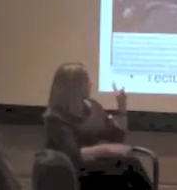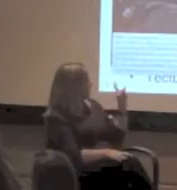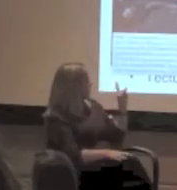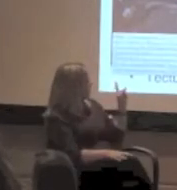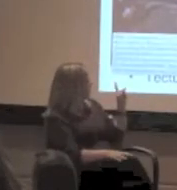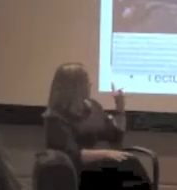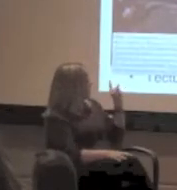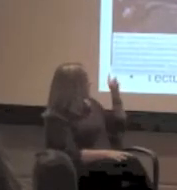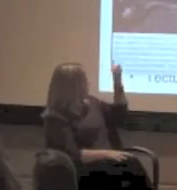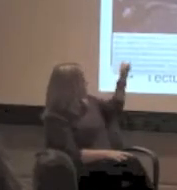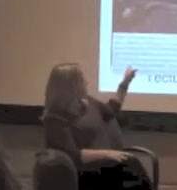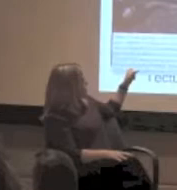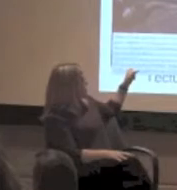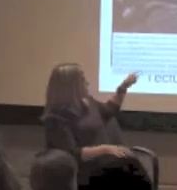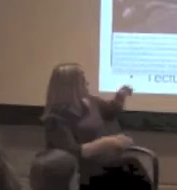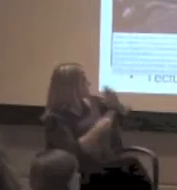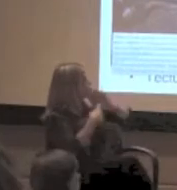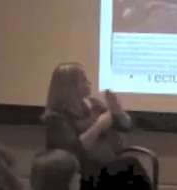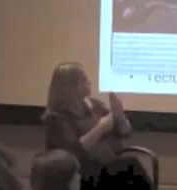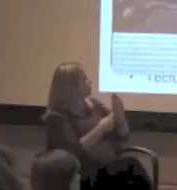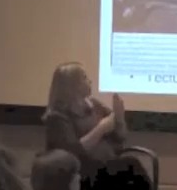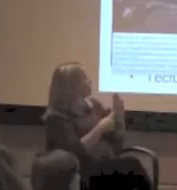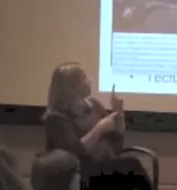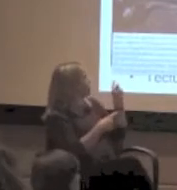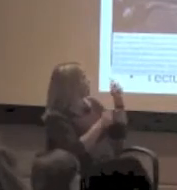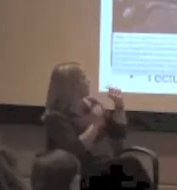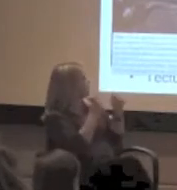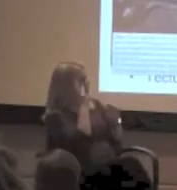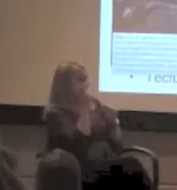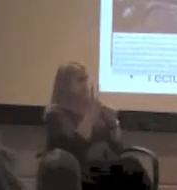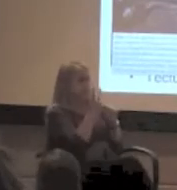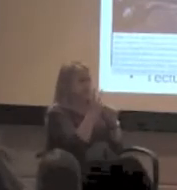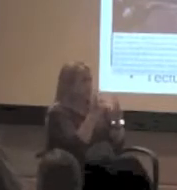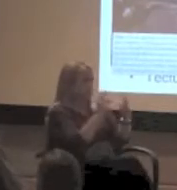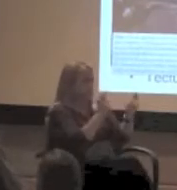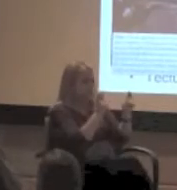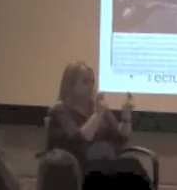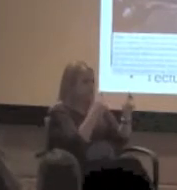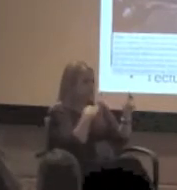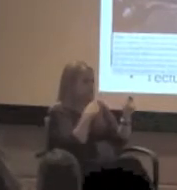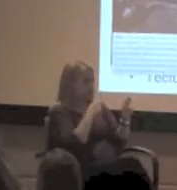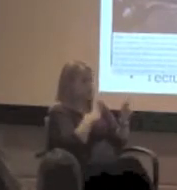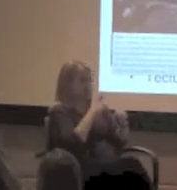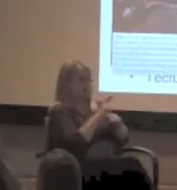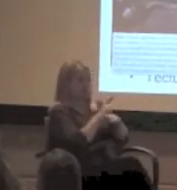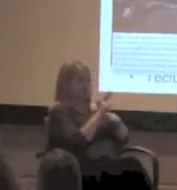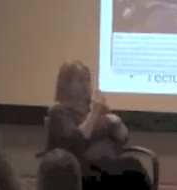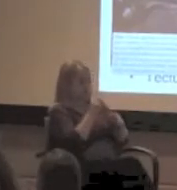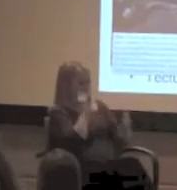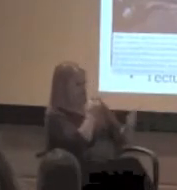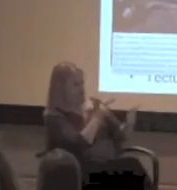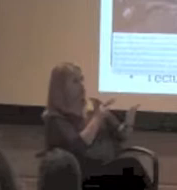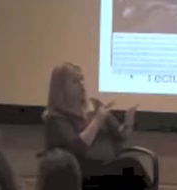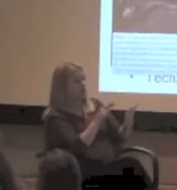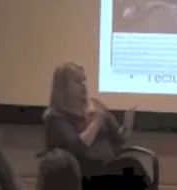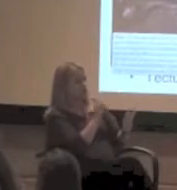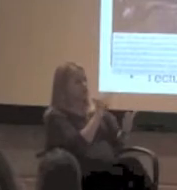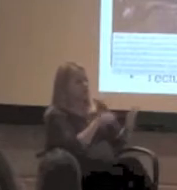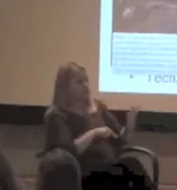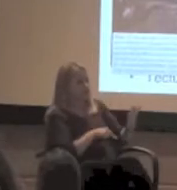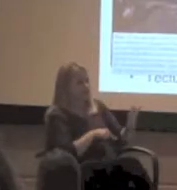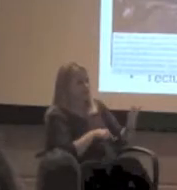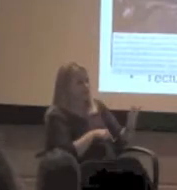pointer's going to show up. So we can see, like instantly my residents should be able to look at this and say this child has spina